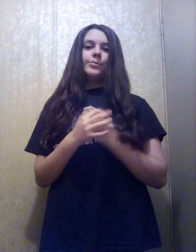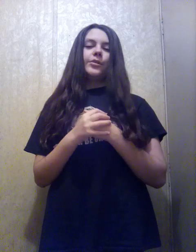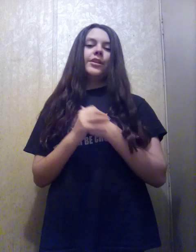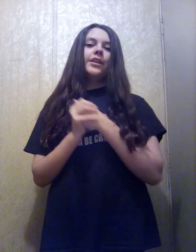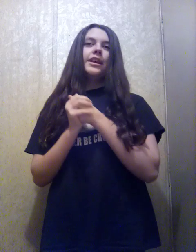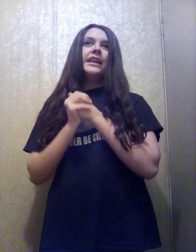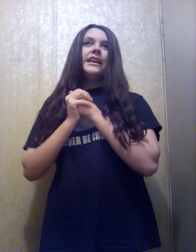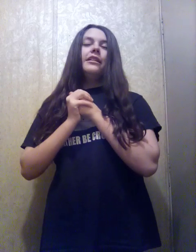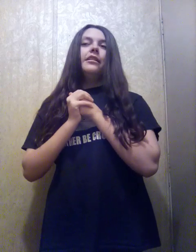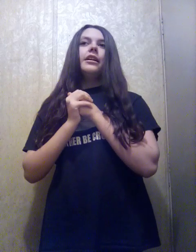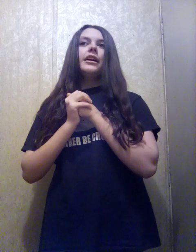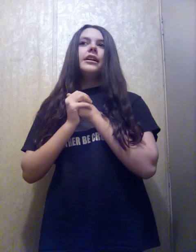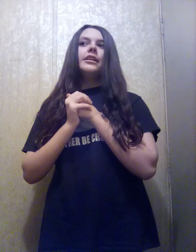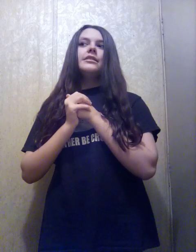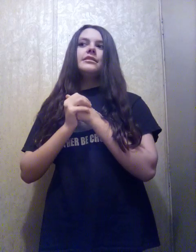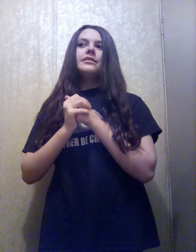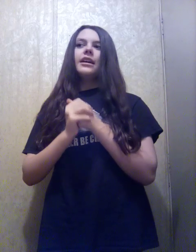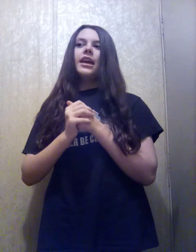possible. And I